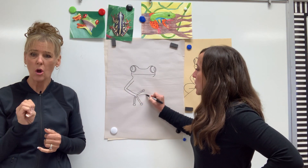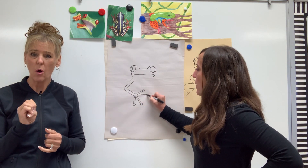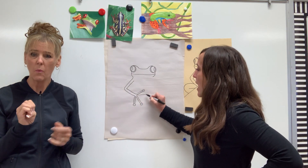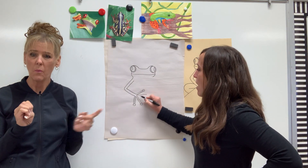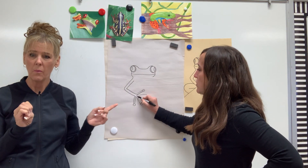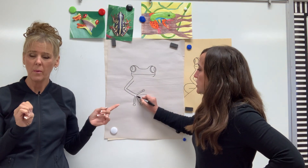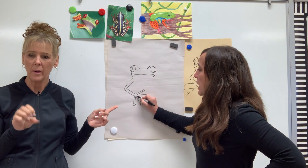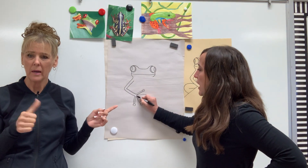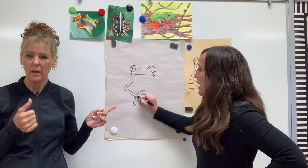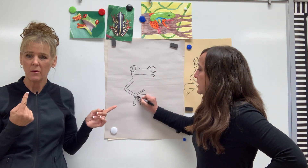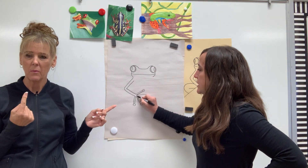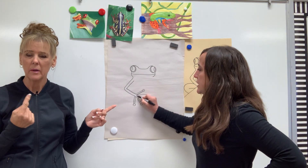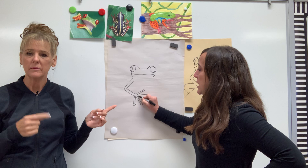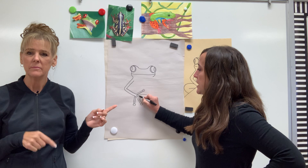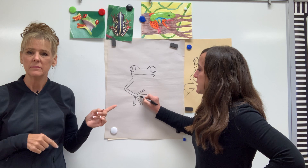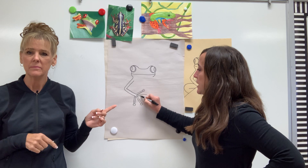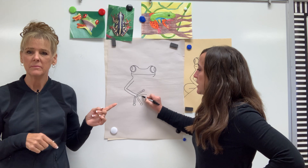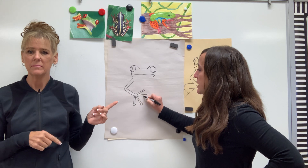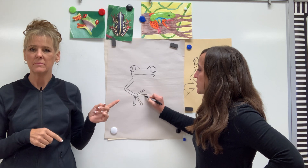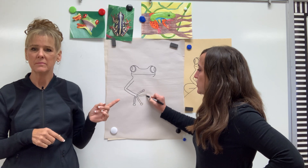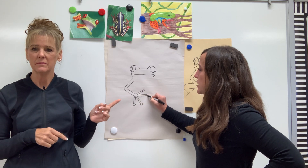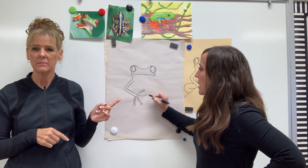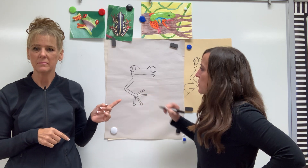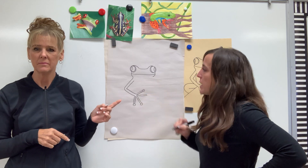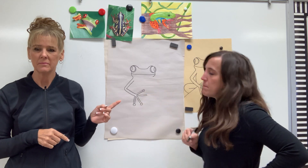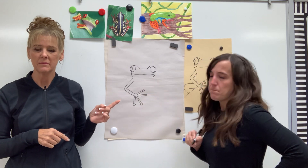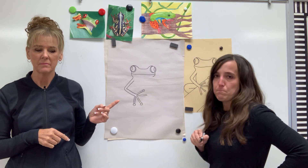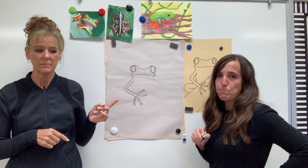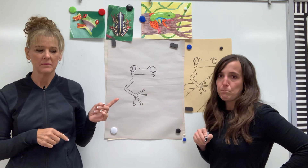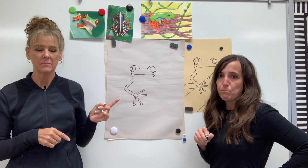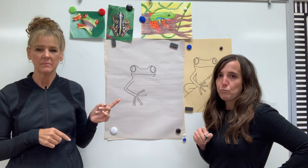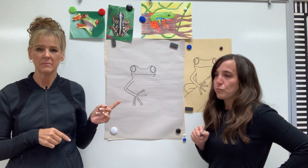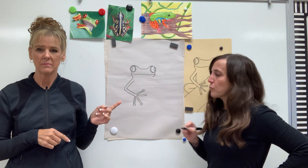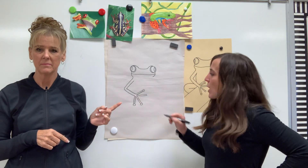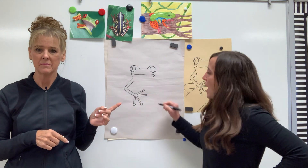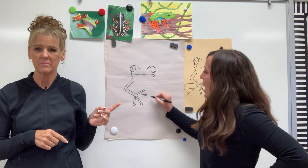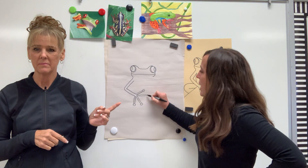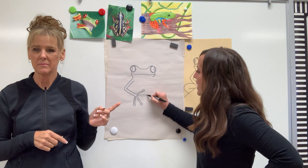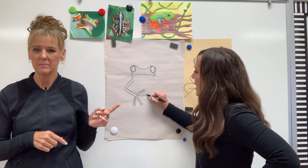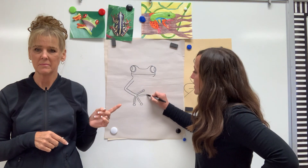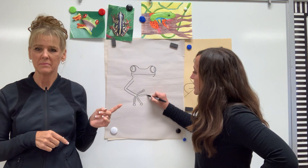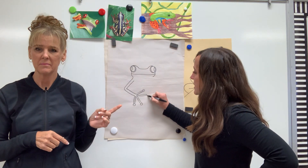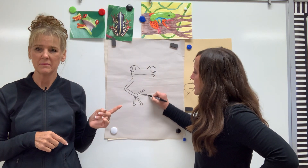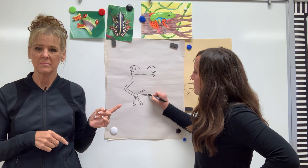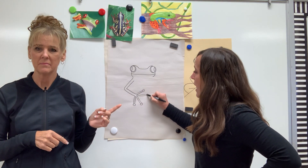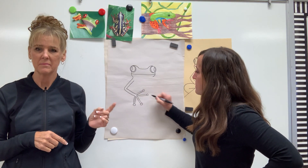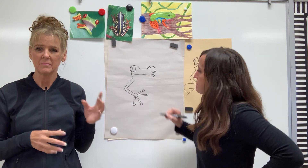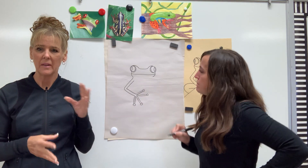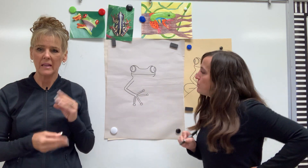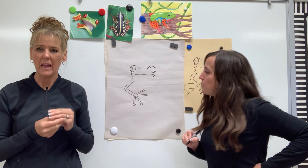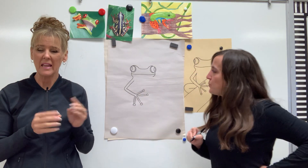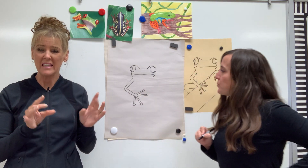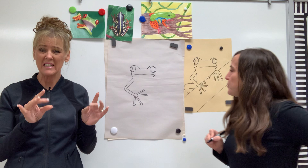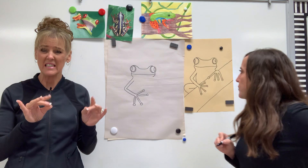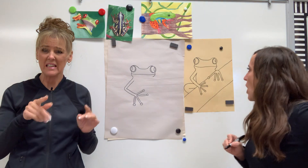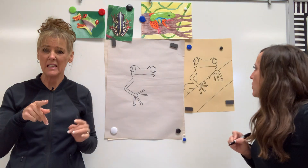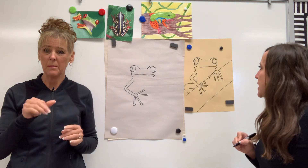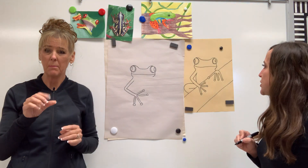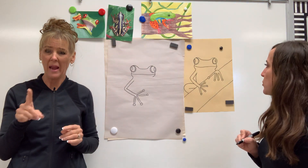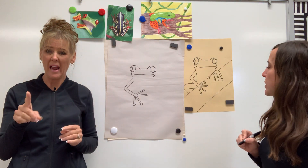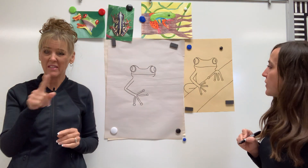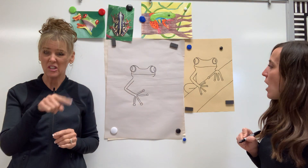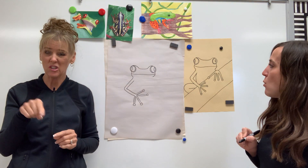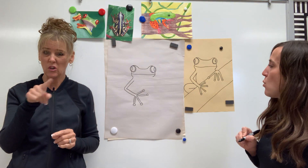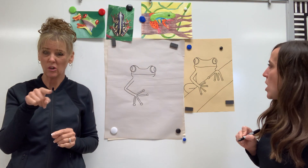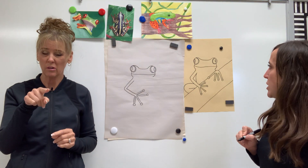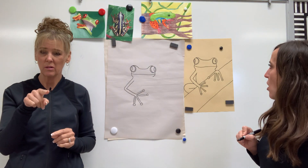another toe out and skinny, skinny next to it, double it, and add that sticky pad. Okay,